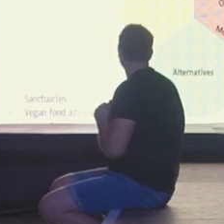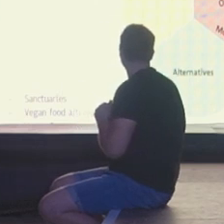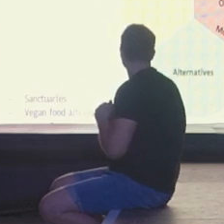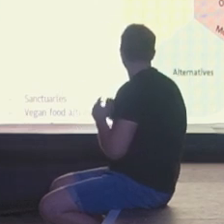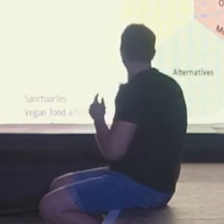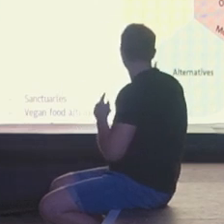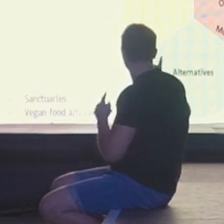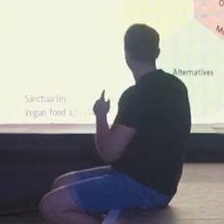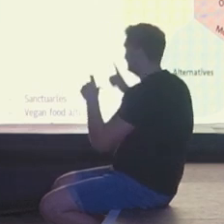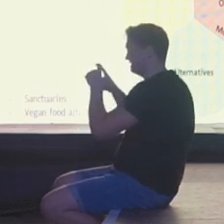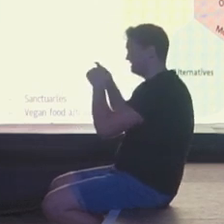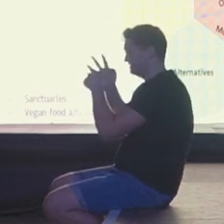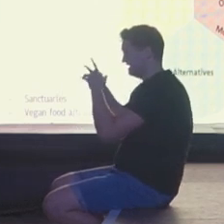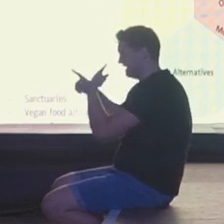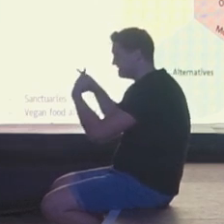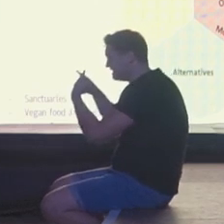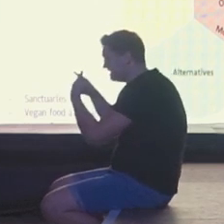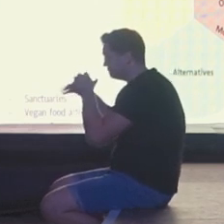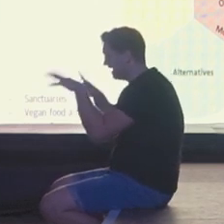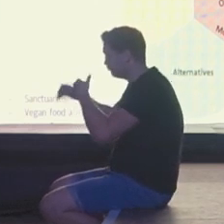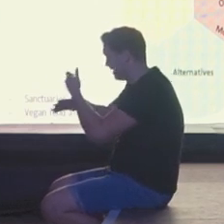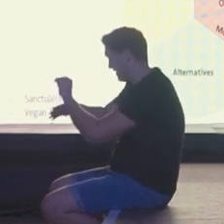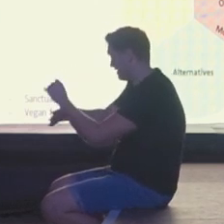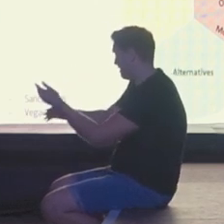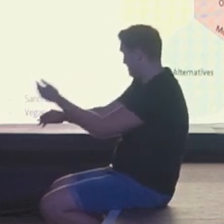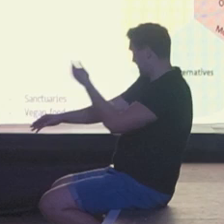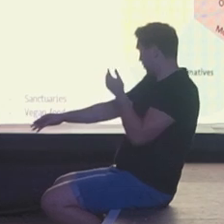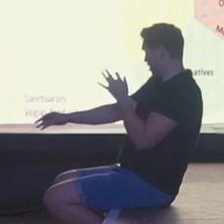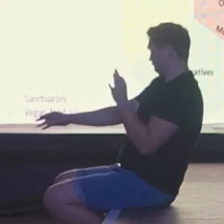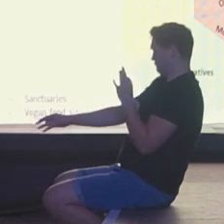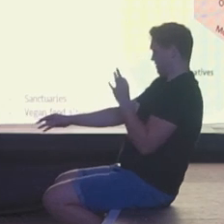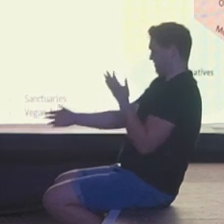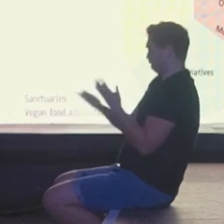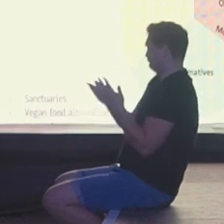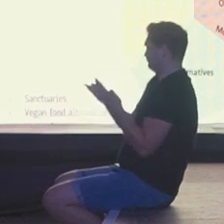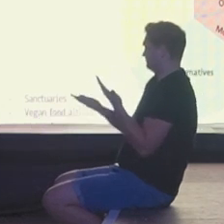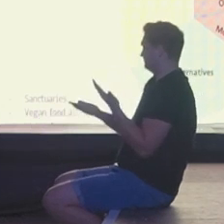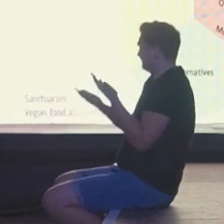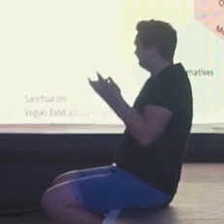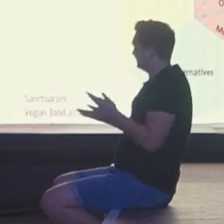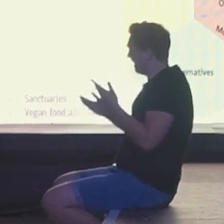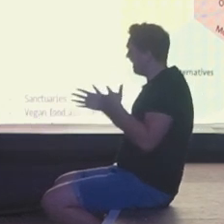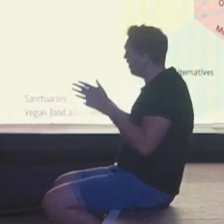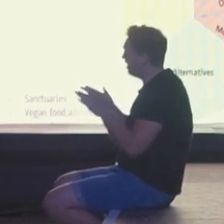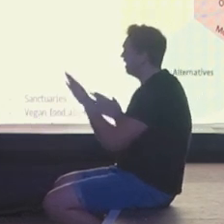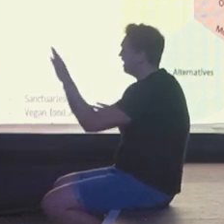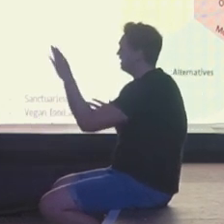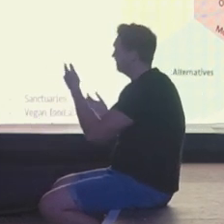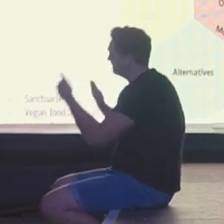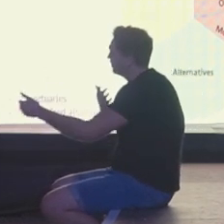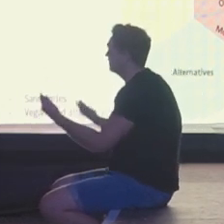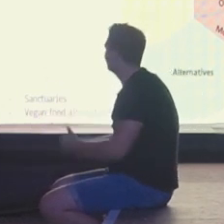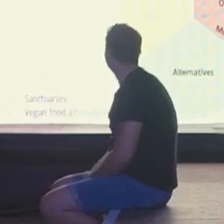we started, there was no one really occupying this territory. And really, there still could be a much, much stronger animal rights movement than there is